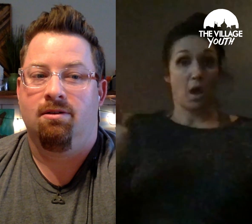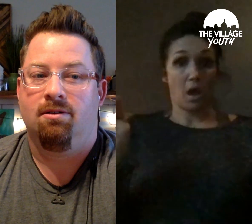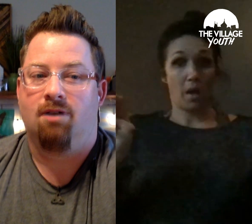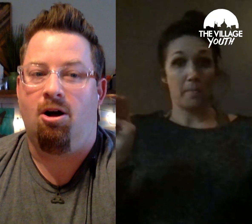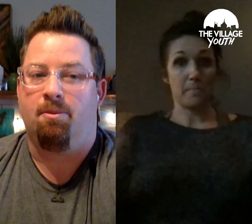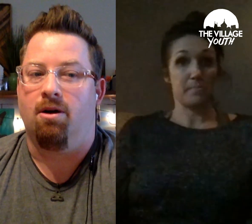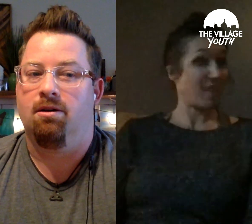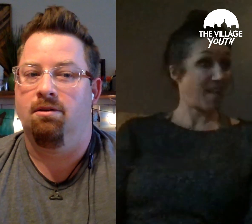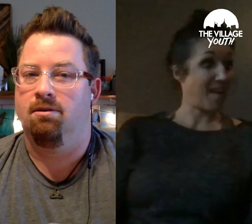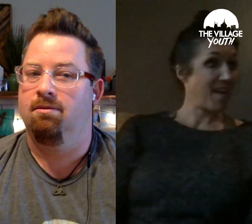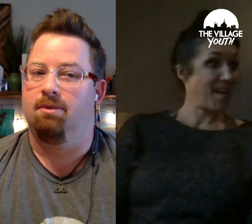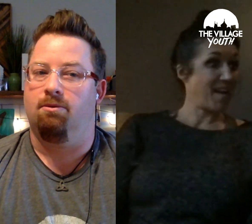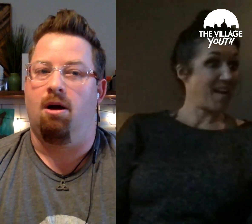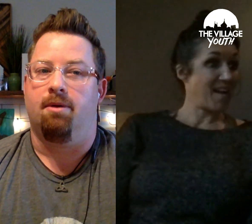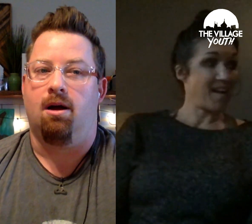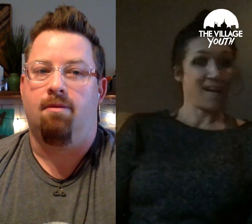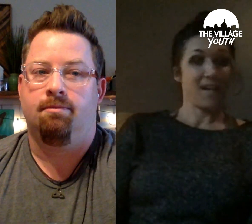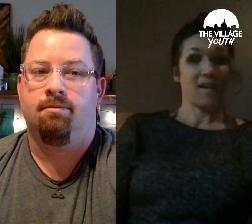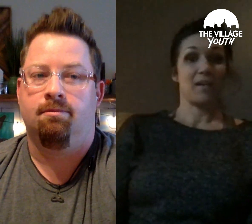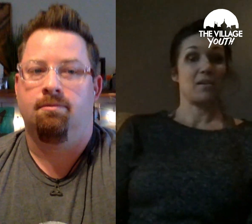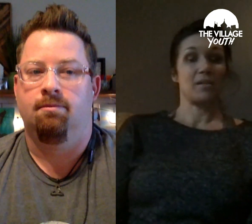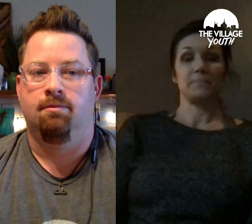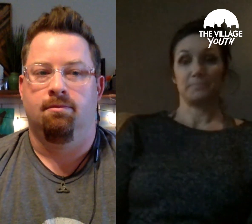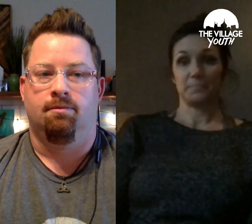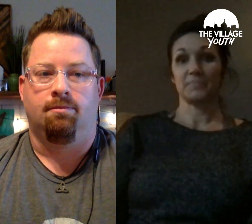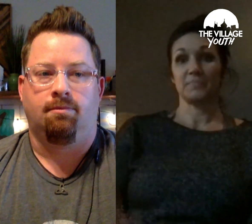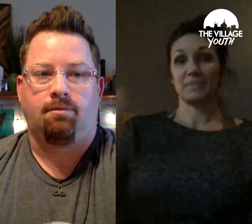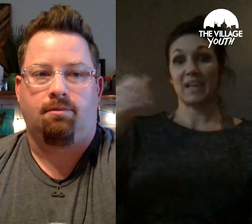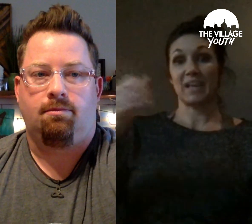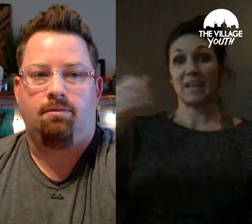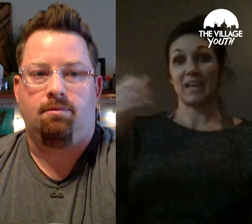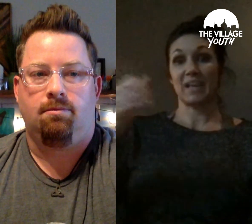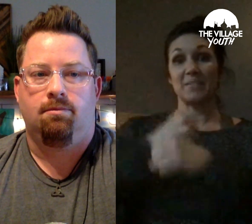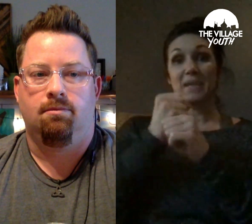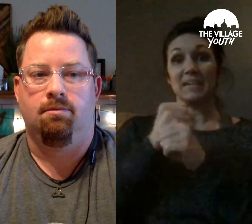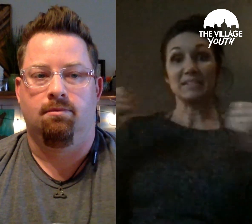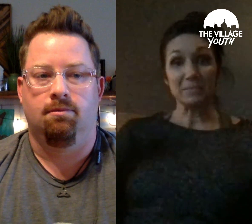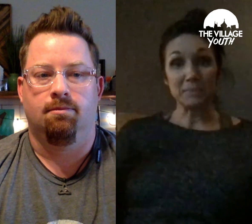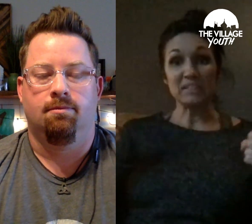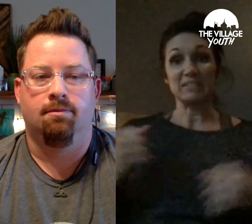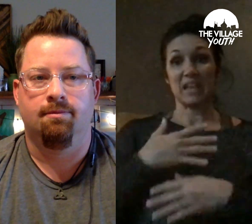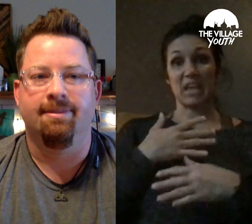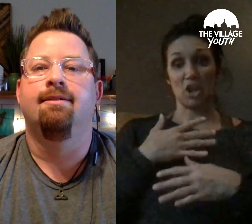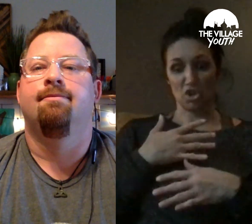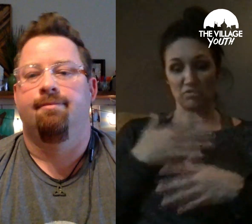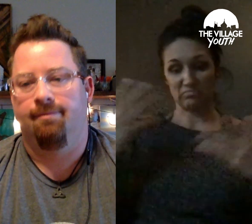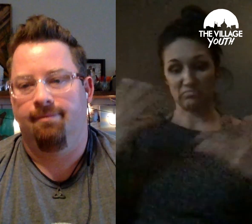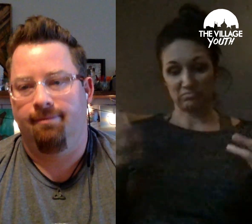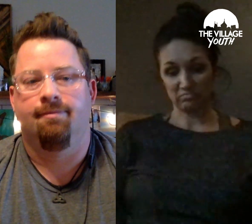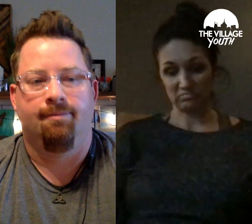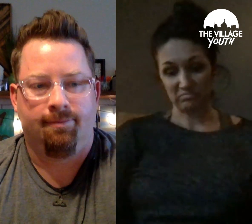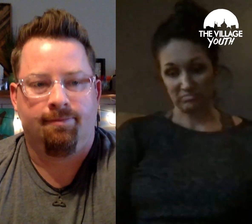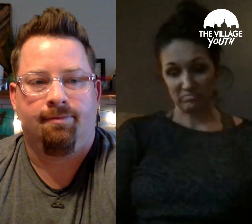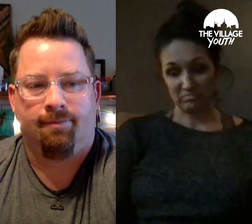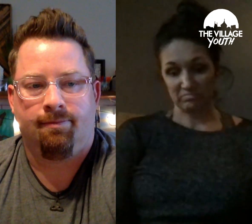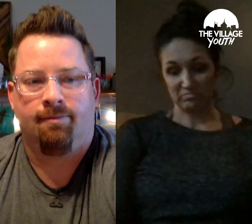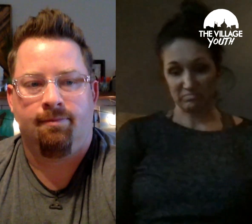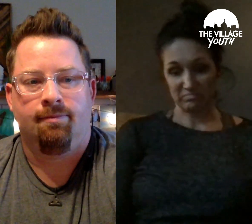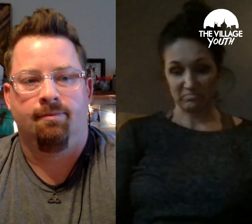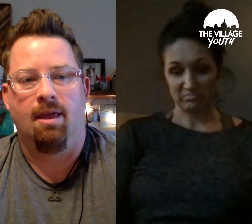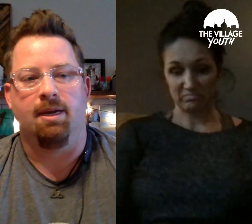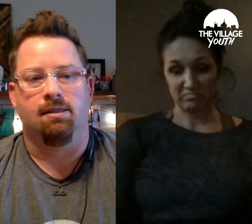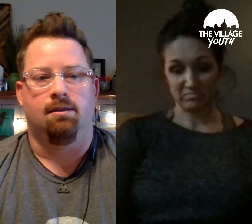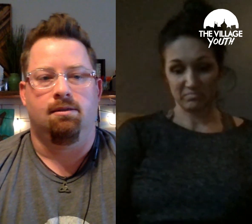go Hallmark, but rom-com. I don't like to be scared by surprise. I think that's my challenge with is I don't like to be scared by